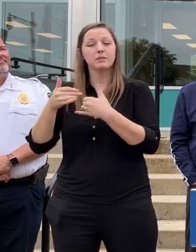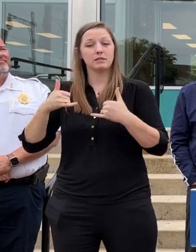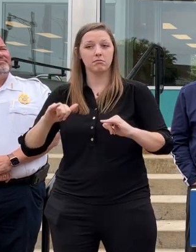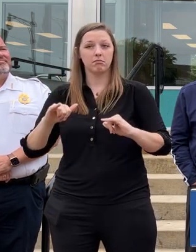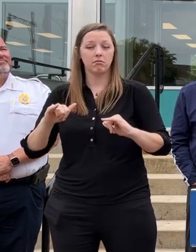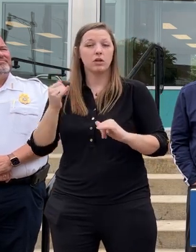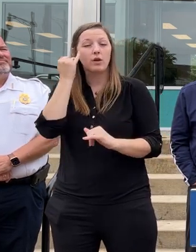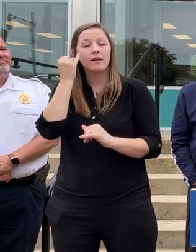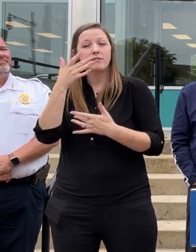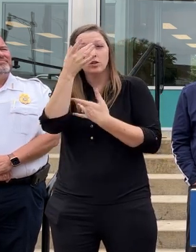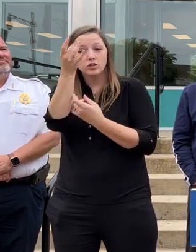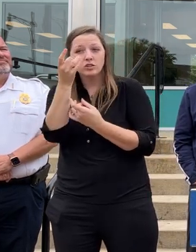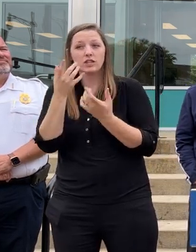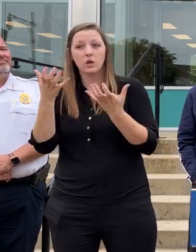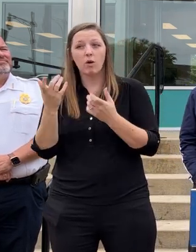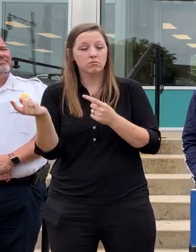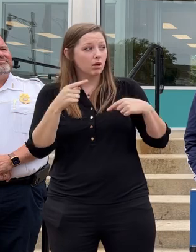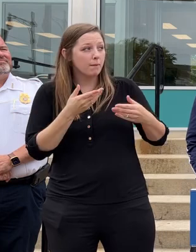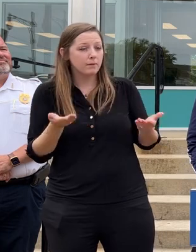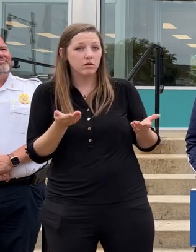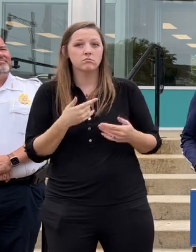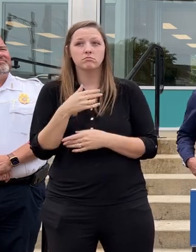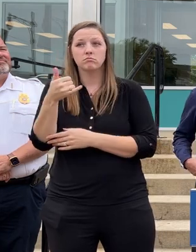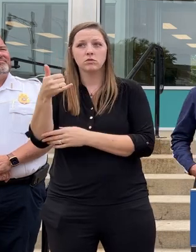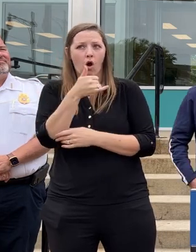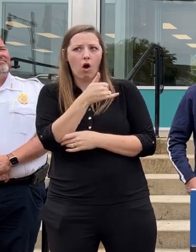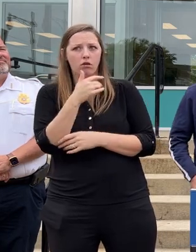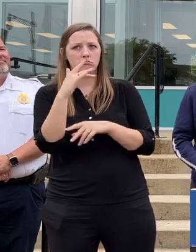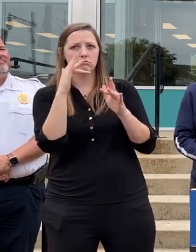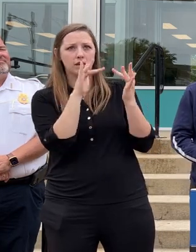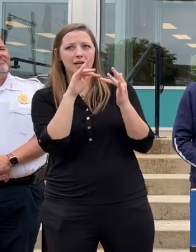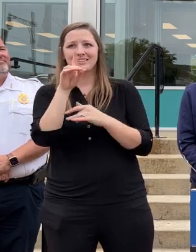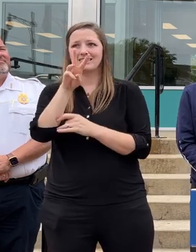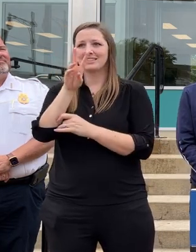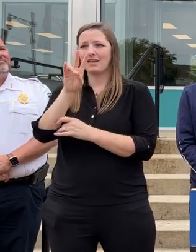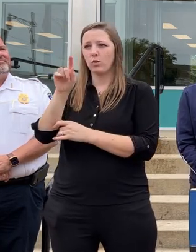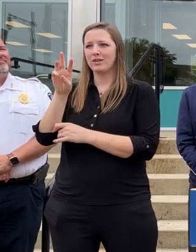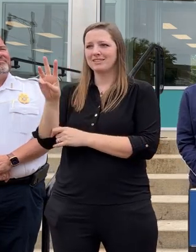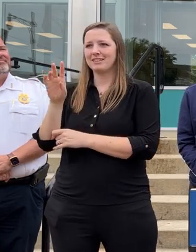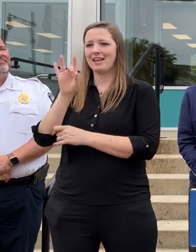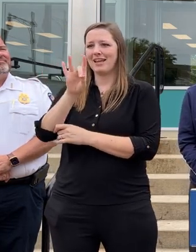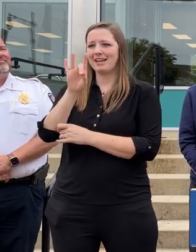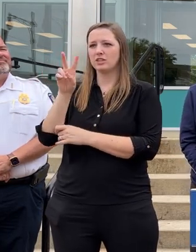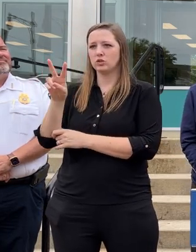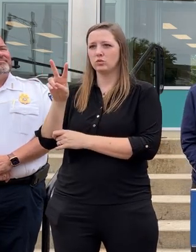like one of the kits here, please just call the library at